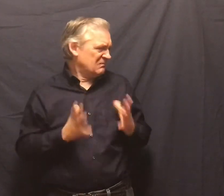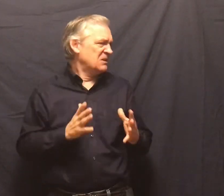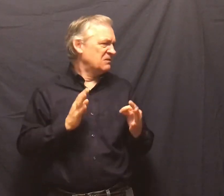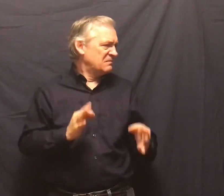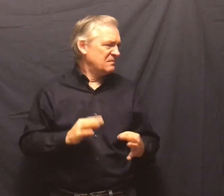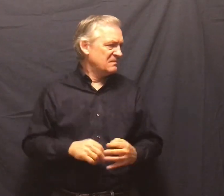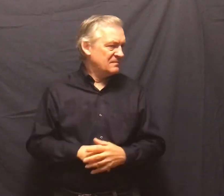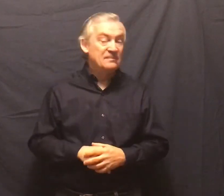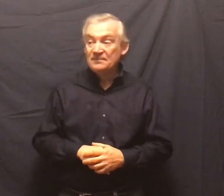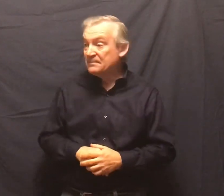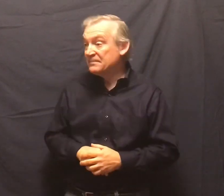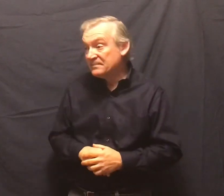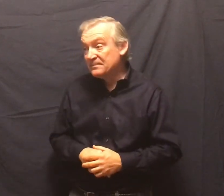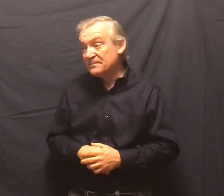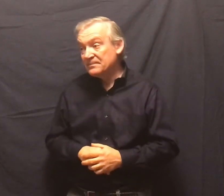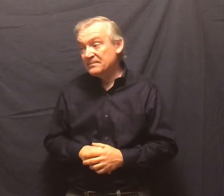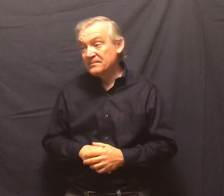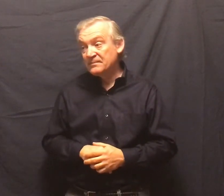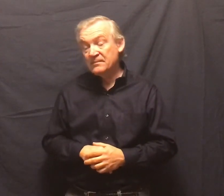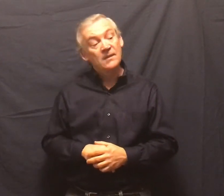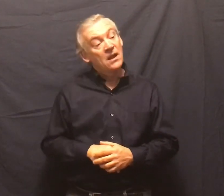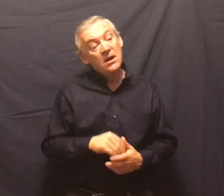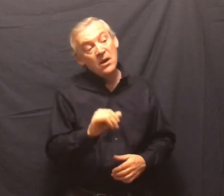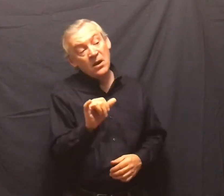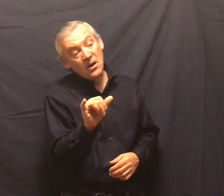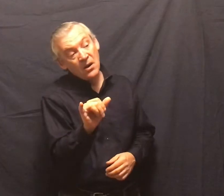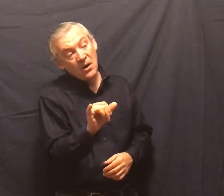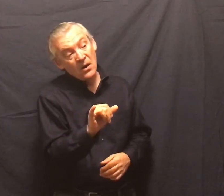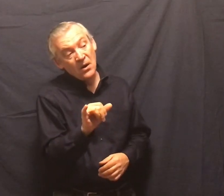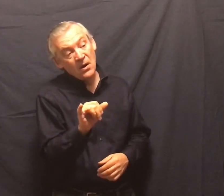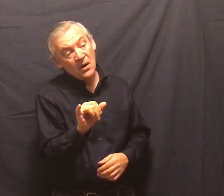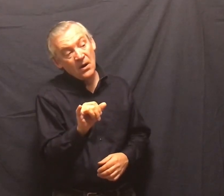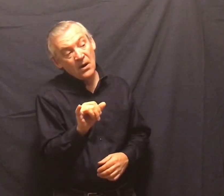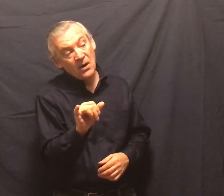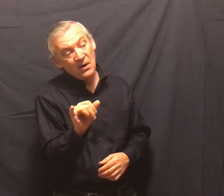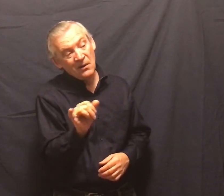And we'd keep a few pigeons to go flying around the windmill like they done when I was a kid.